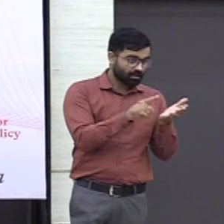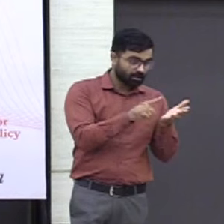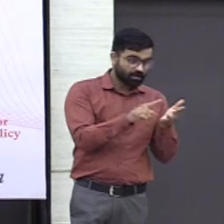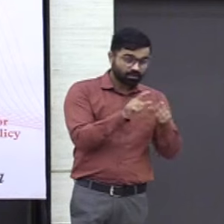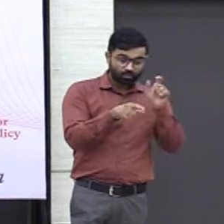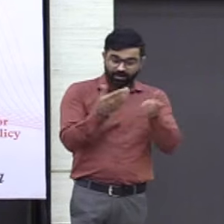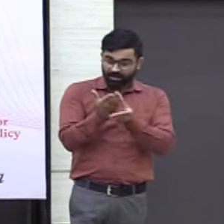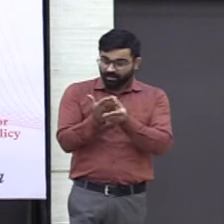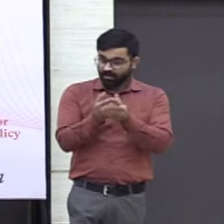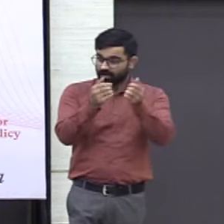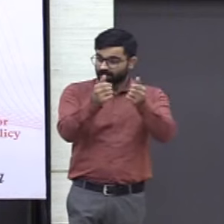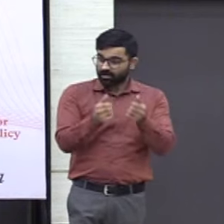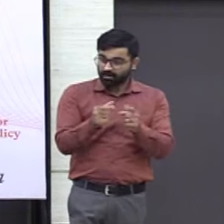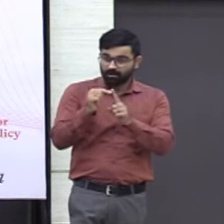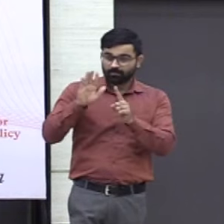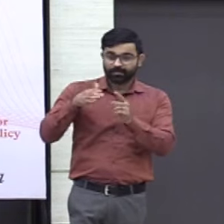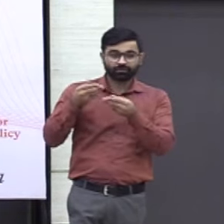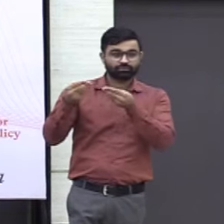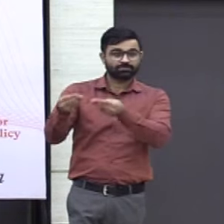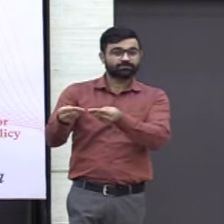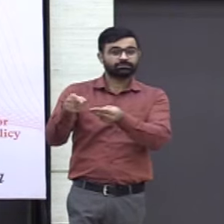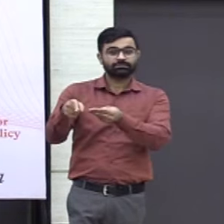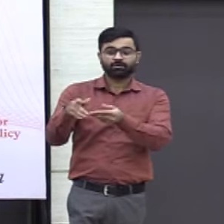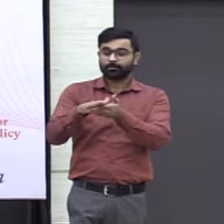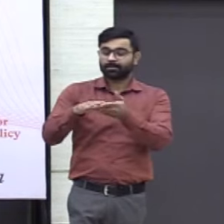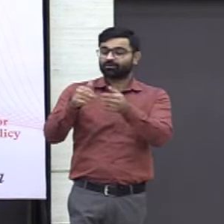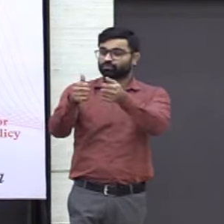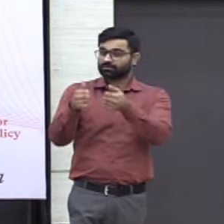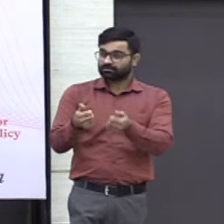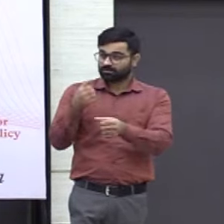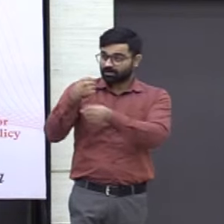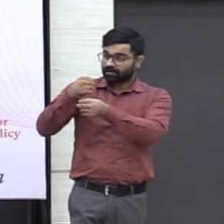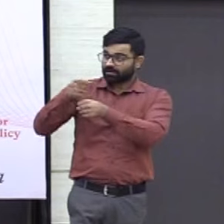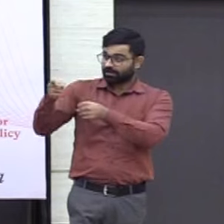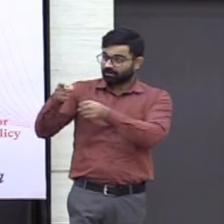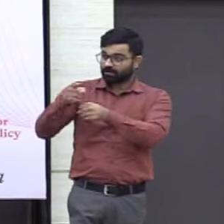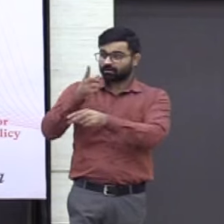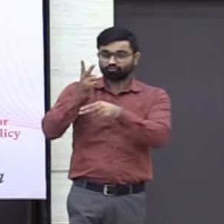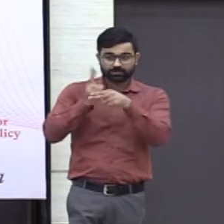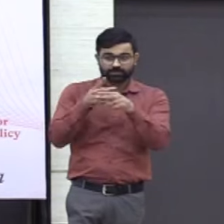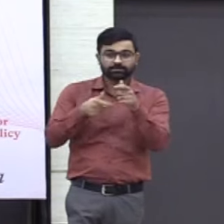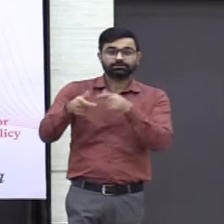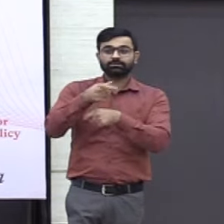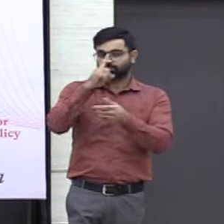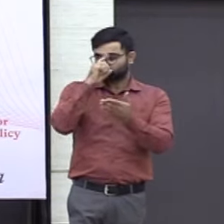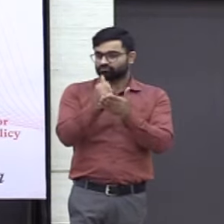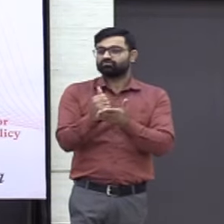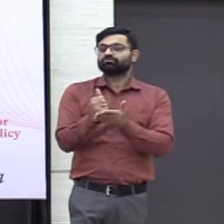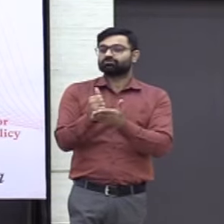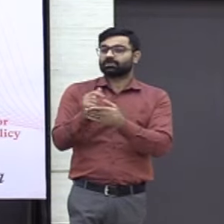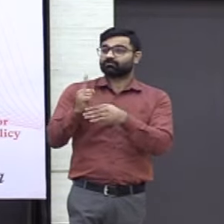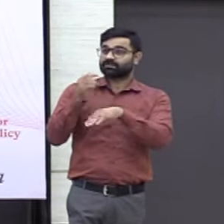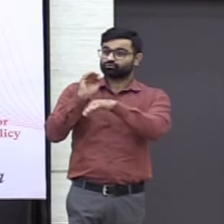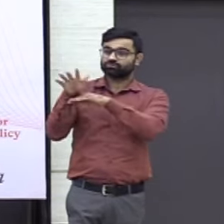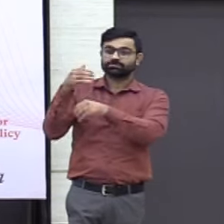send the report to Parliament. Then based on that report, the government takes a position. First it's sent to the